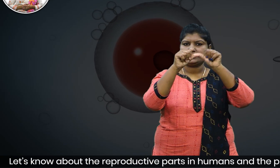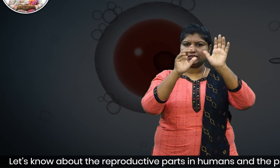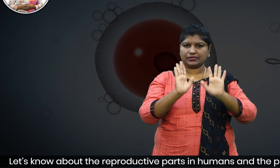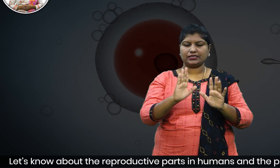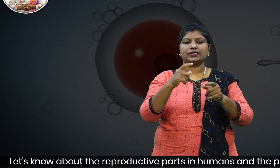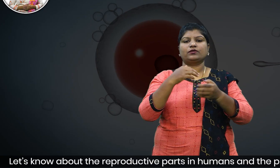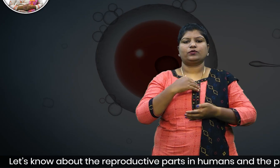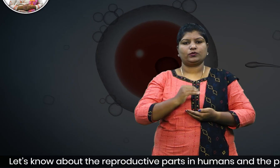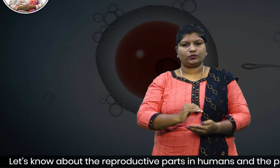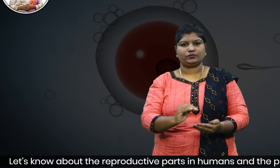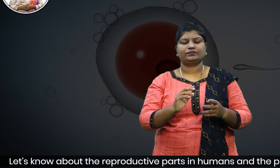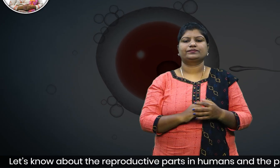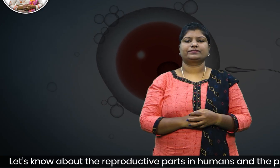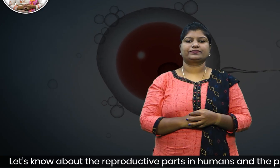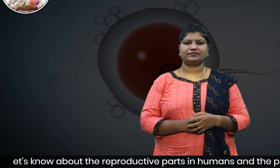reproduction.